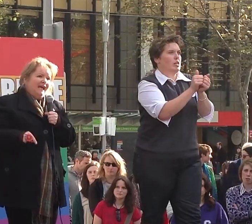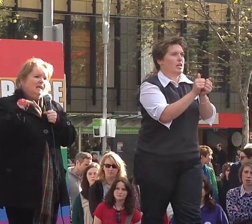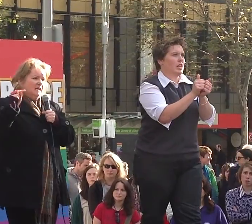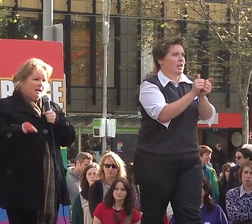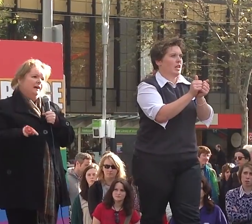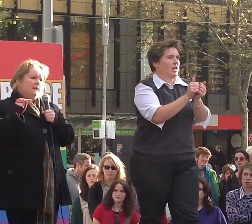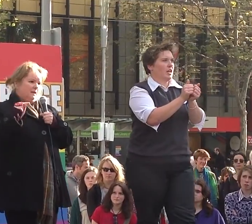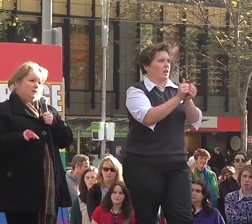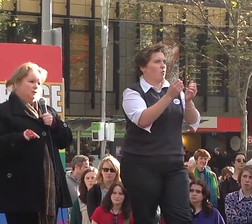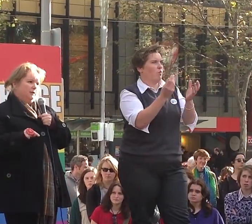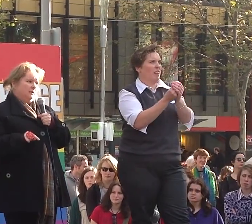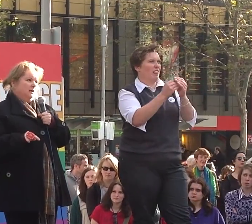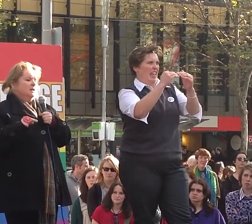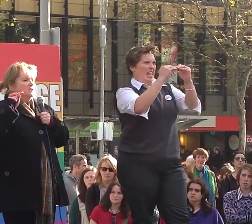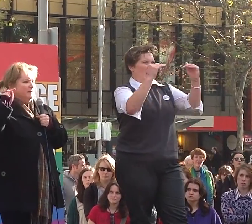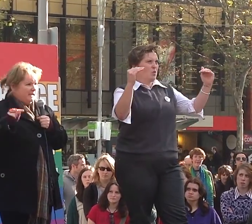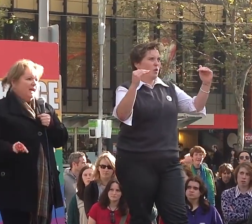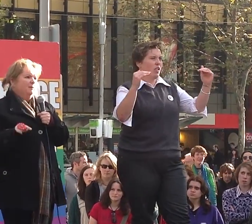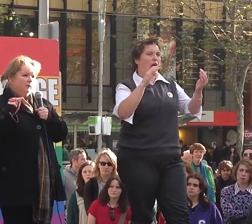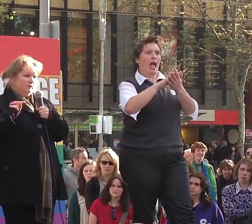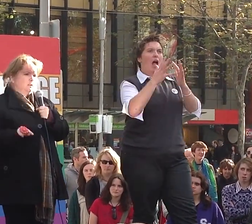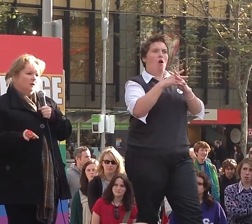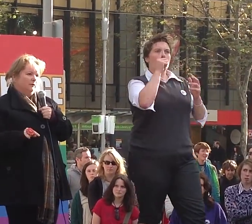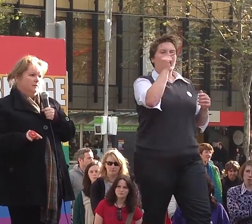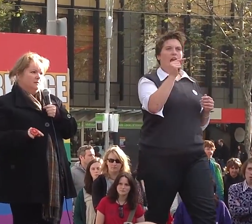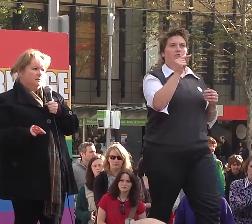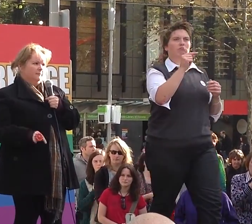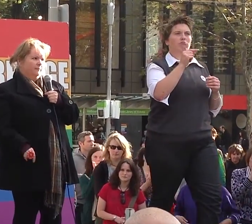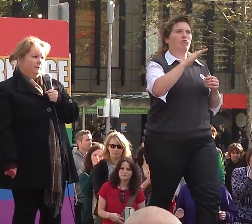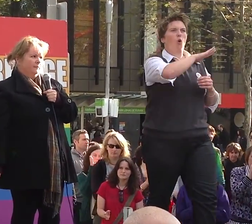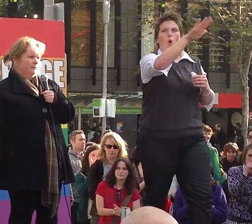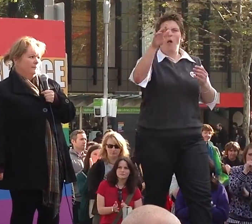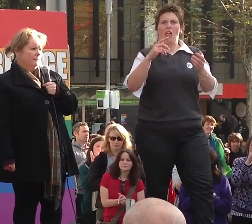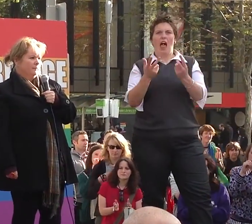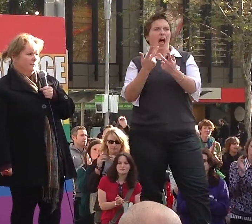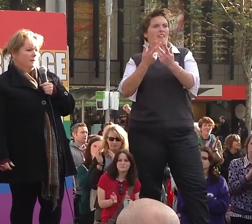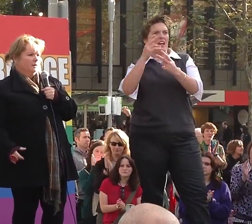expect any other country to be capable of tolerance?